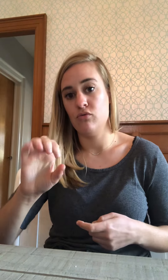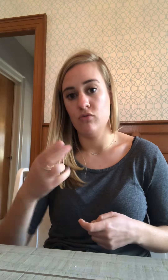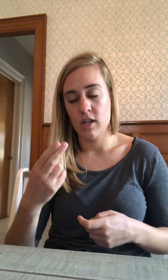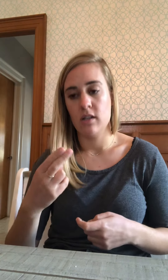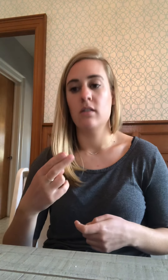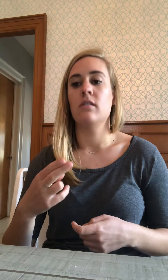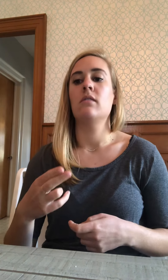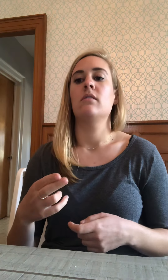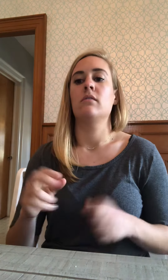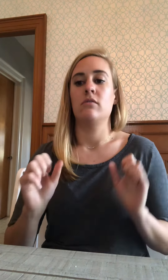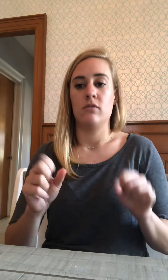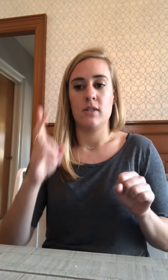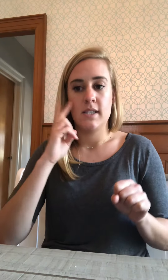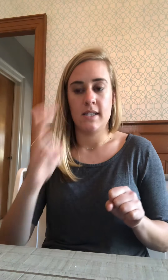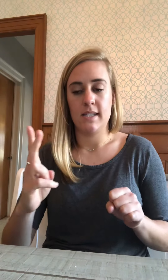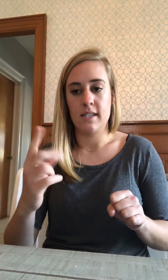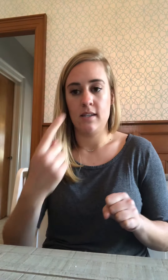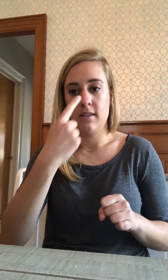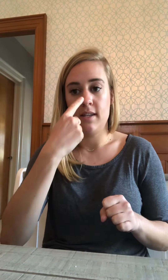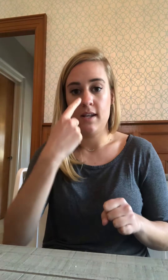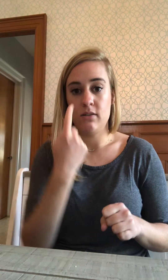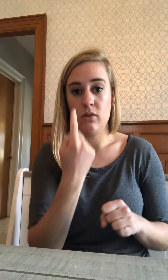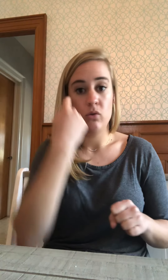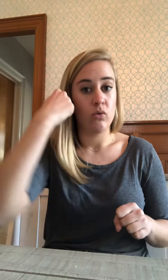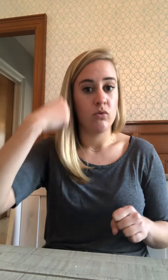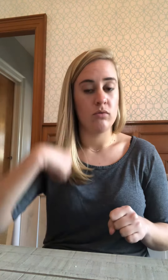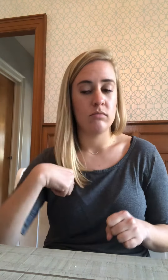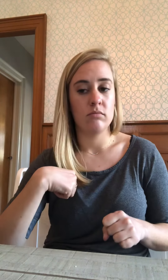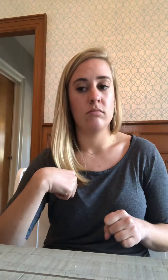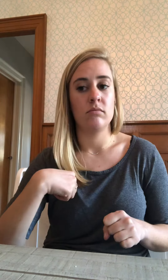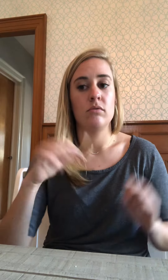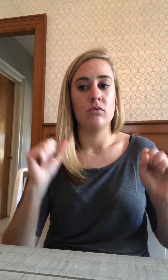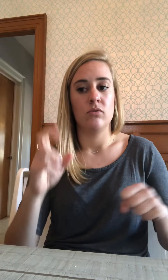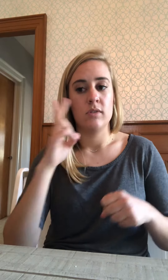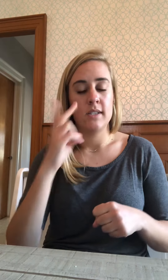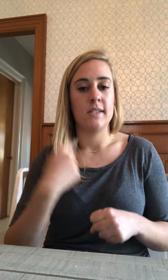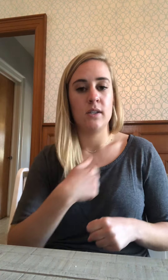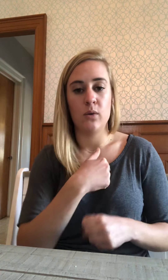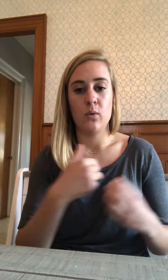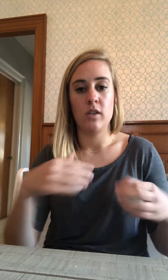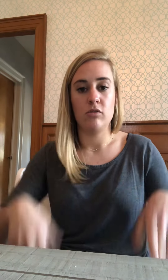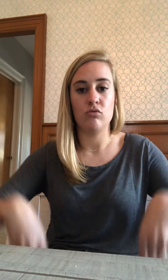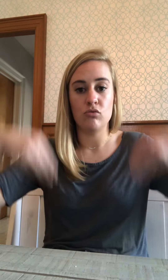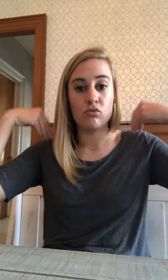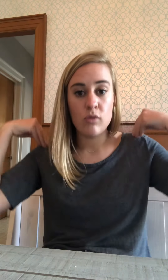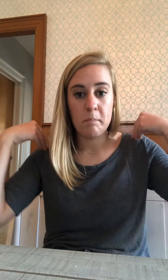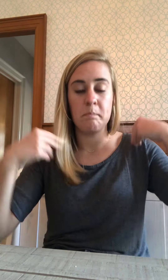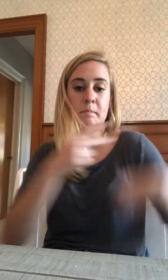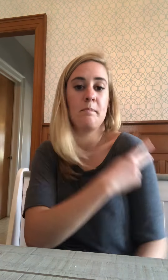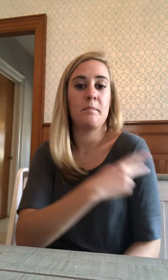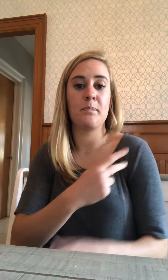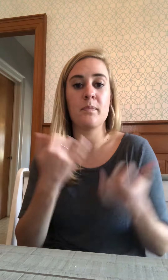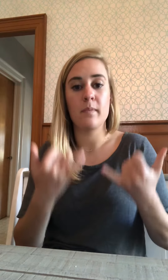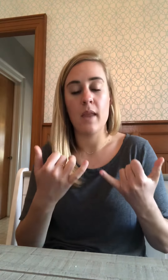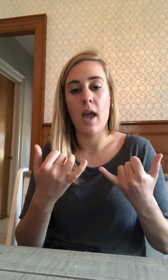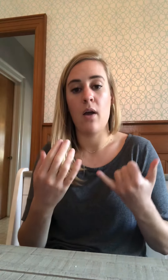the nasal tube, you can see that we have prepped and draped the patient, and now we're packing the throat, and that's what it looks